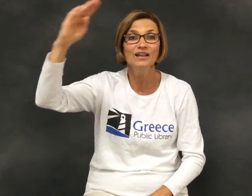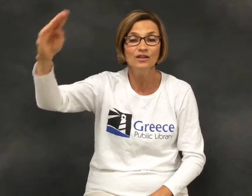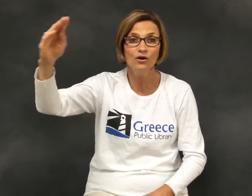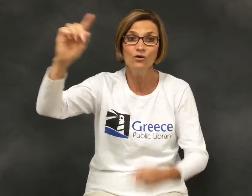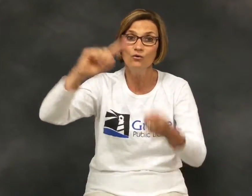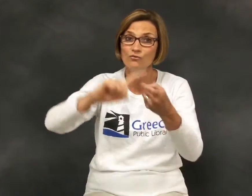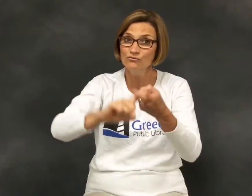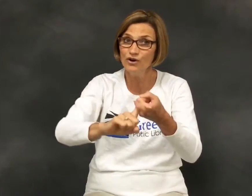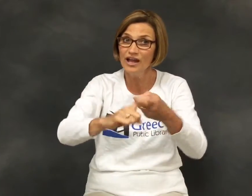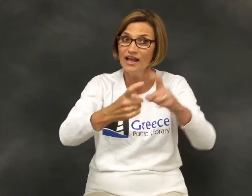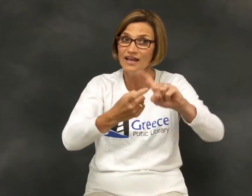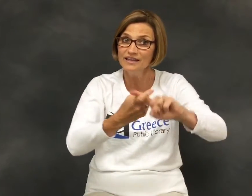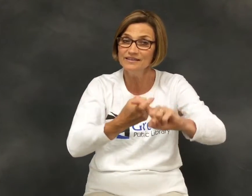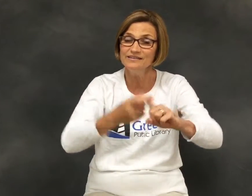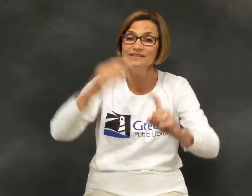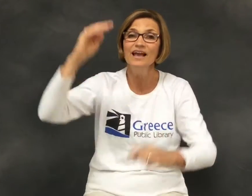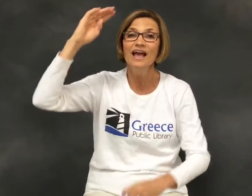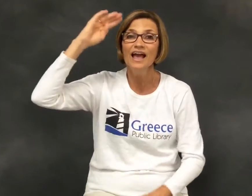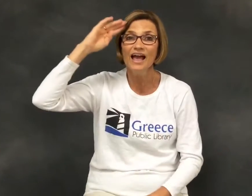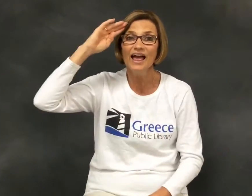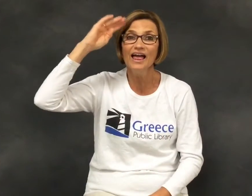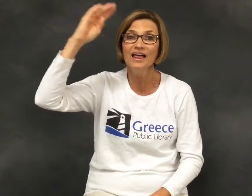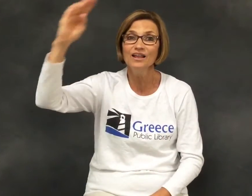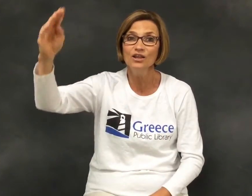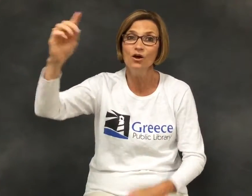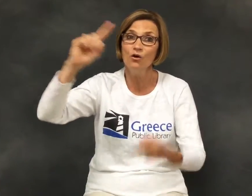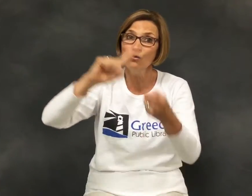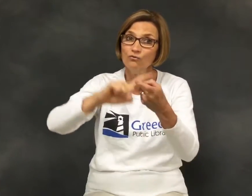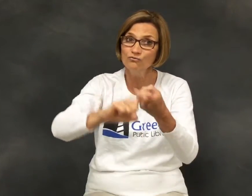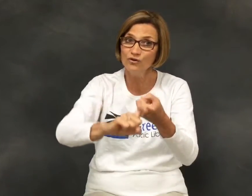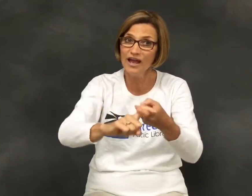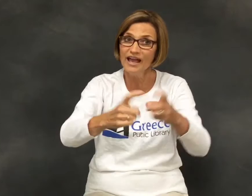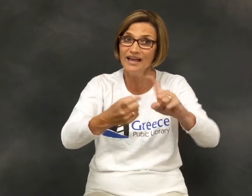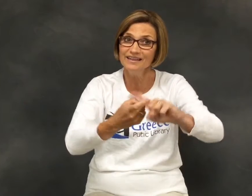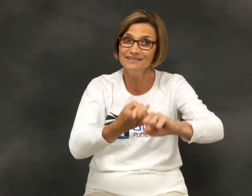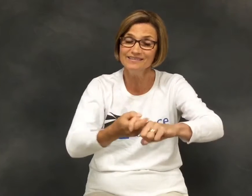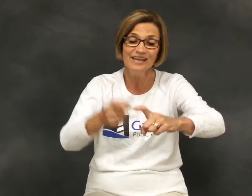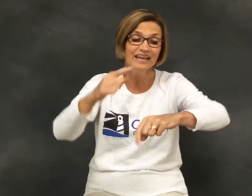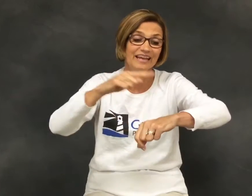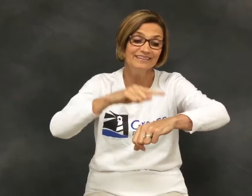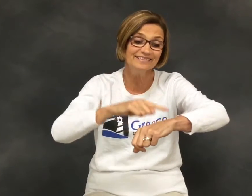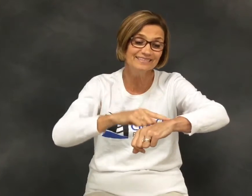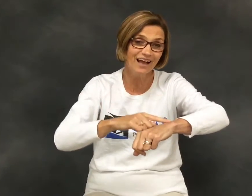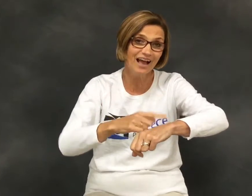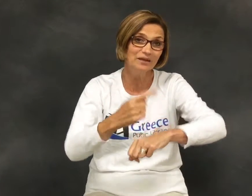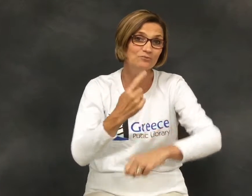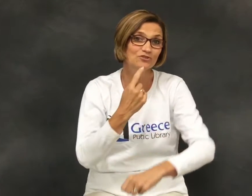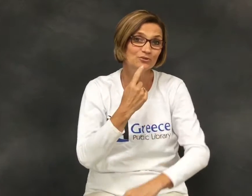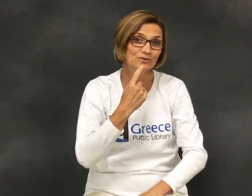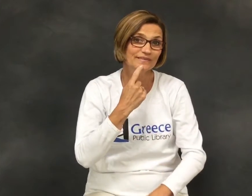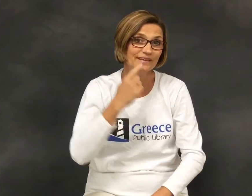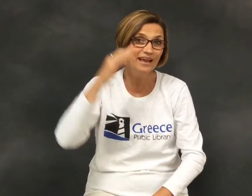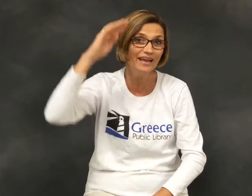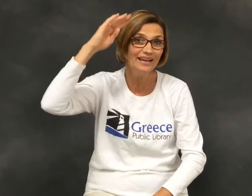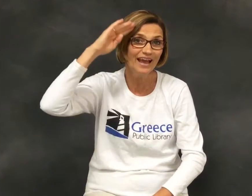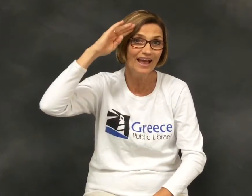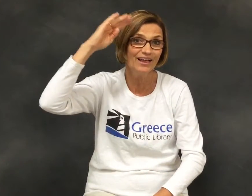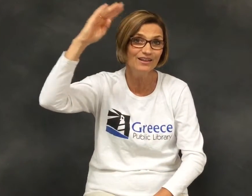Hello, friends. Hello, friends. It's time to say